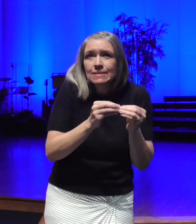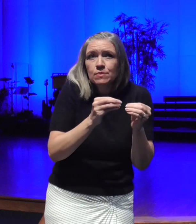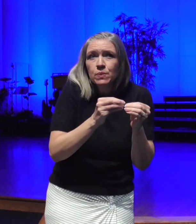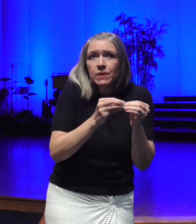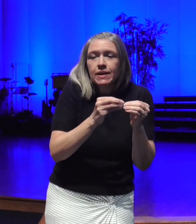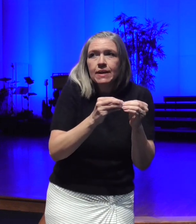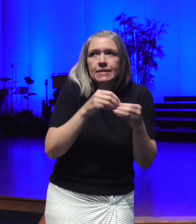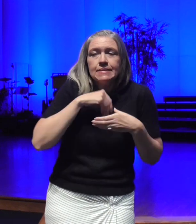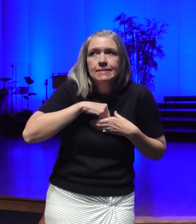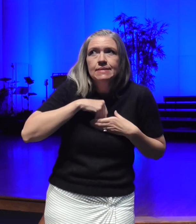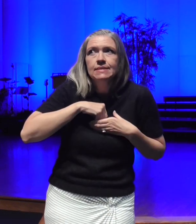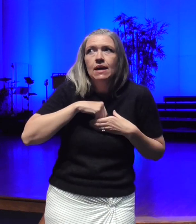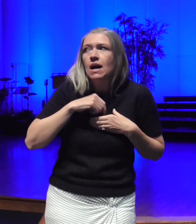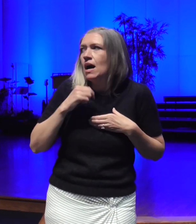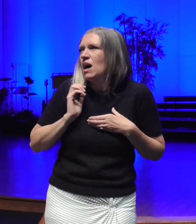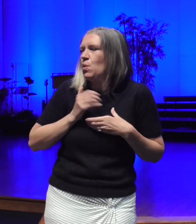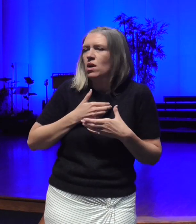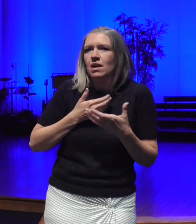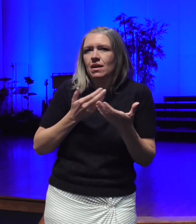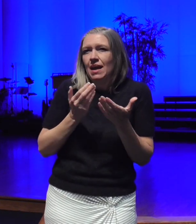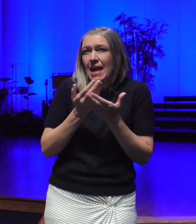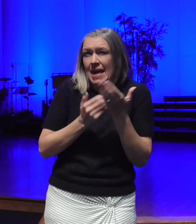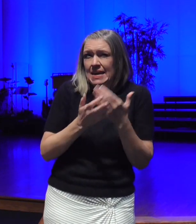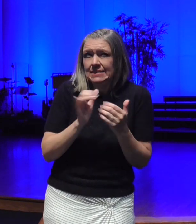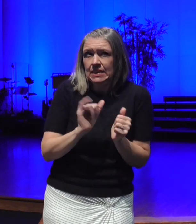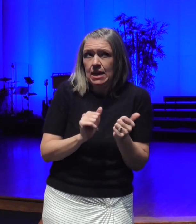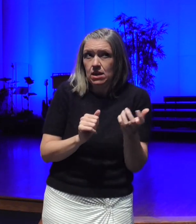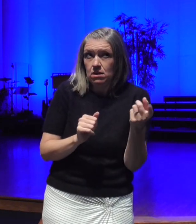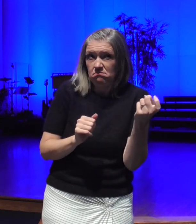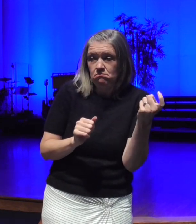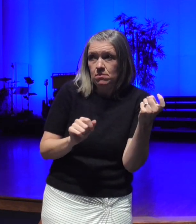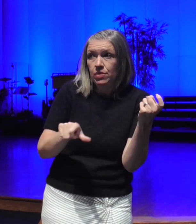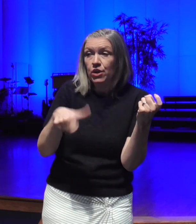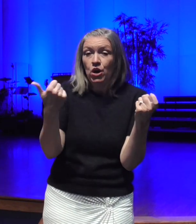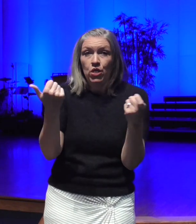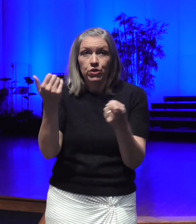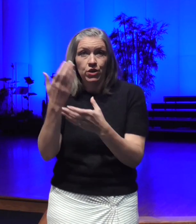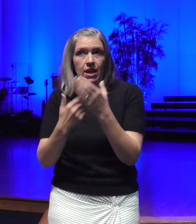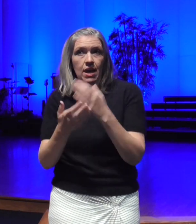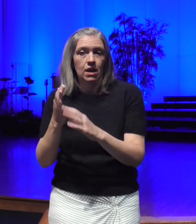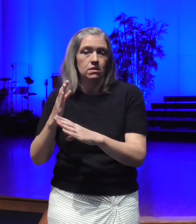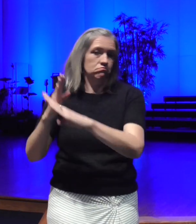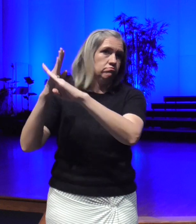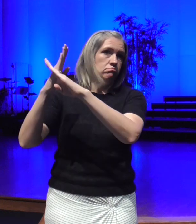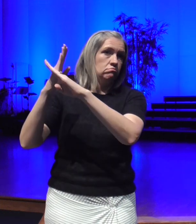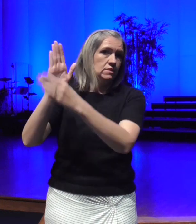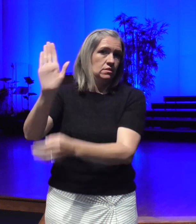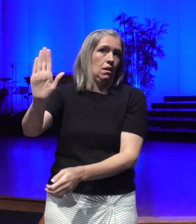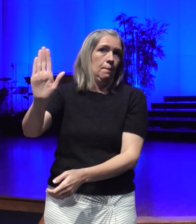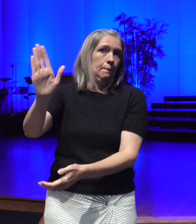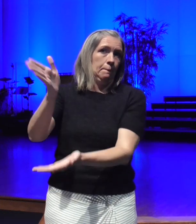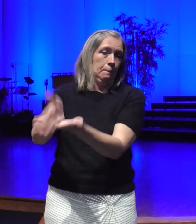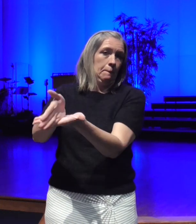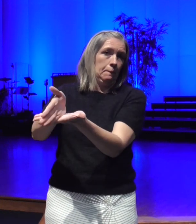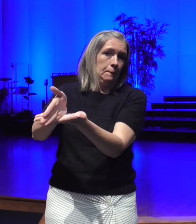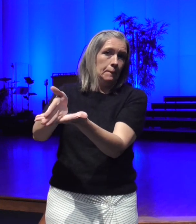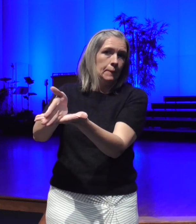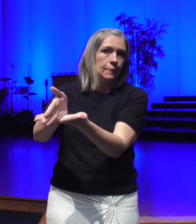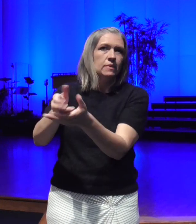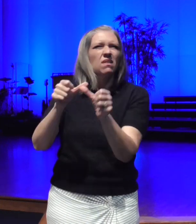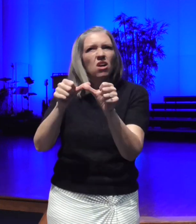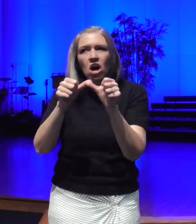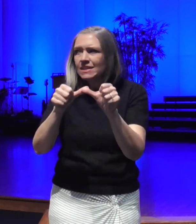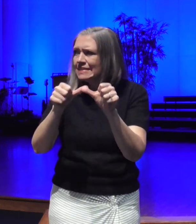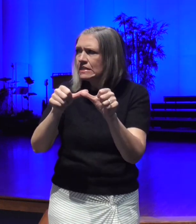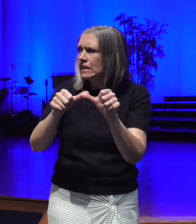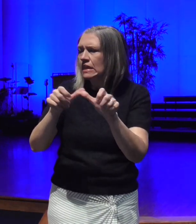And so our hand is going like this, while all the while our other hand is going like this. And so we're constantly